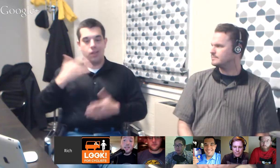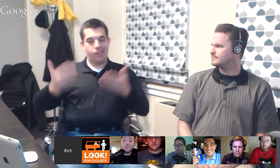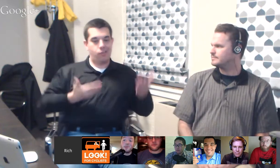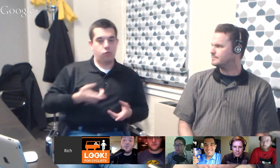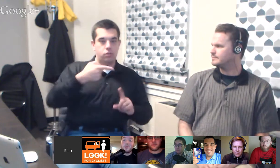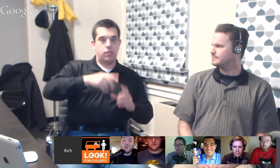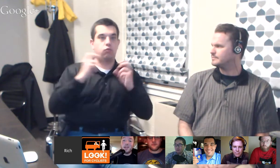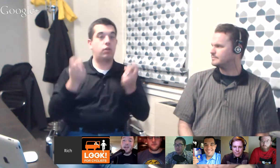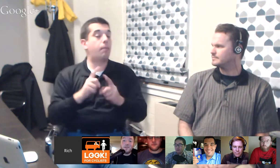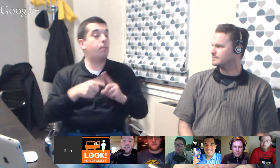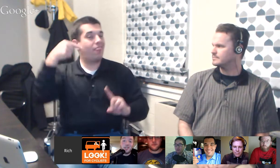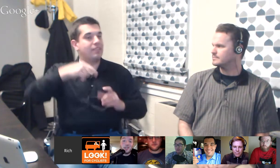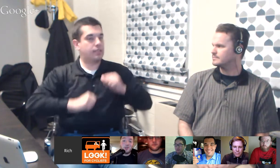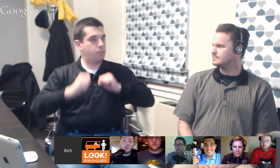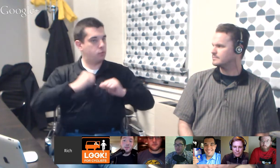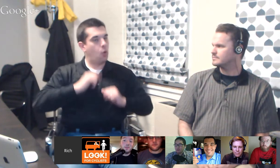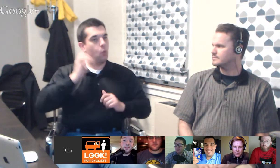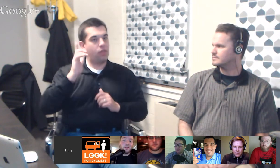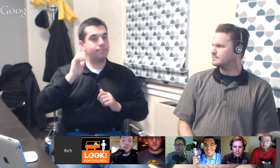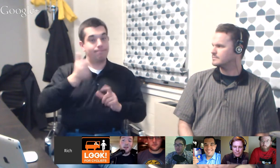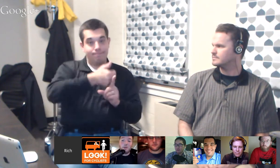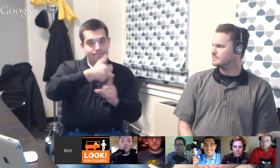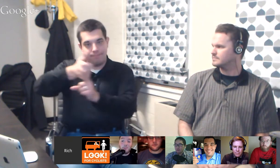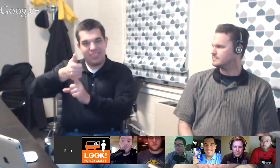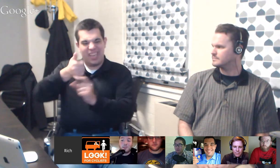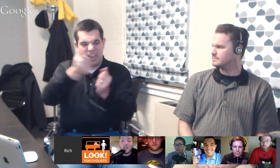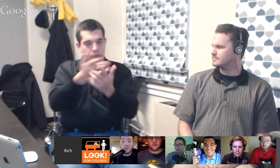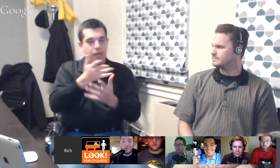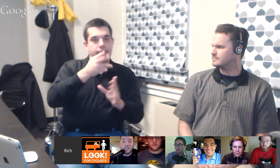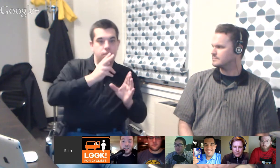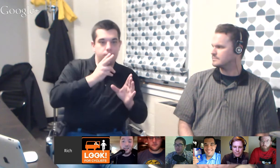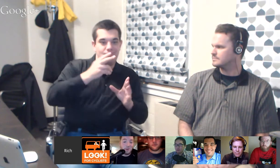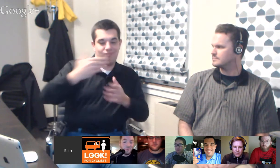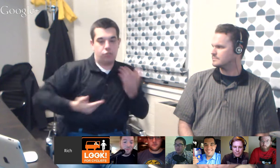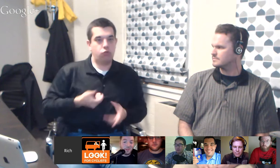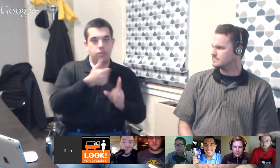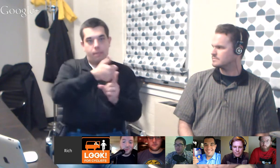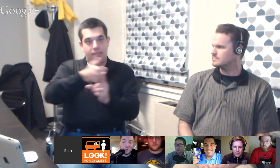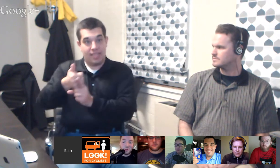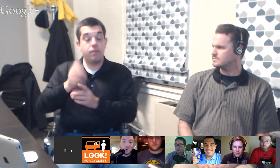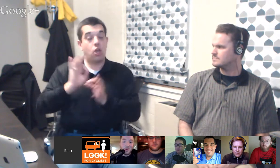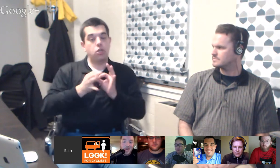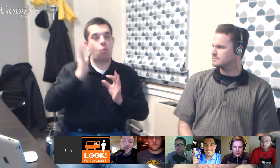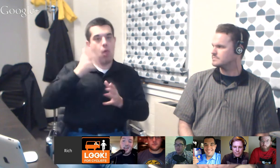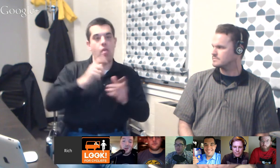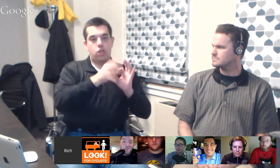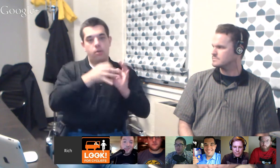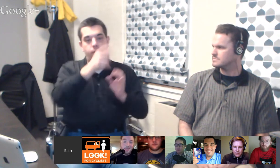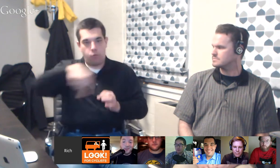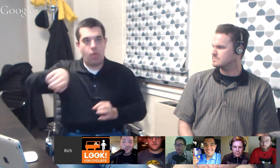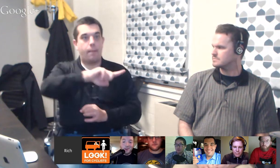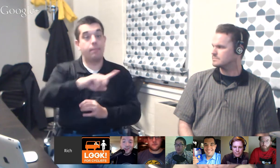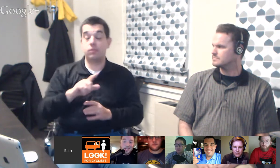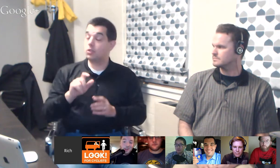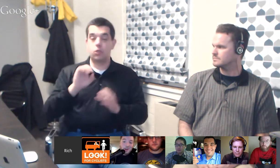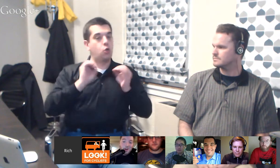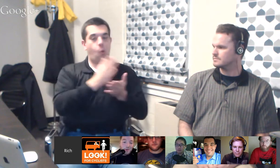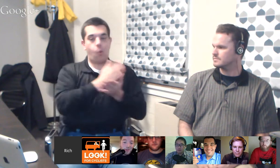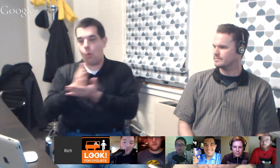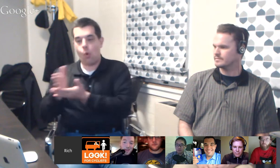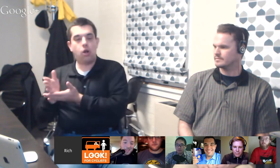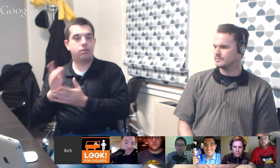but in this episode we're going to have each guest introduce themselves so that our interpreters can more easily interpret for them. So, in no particular order, let's